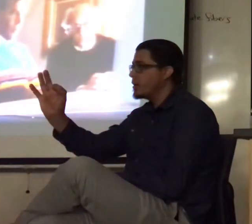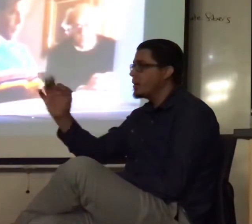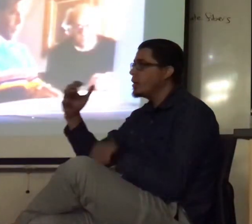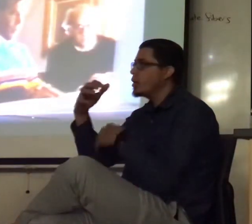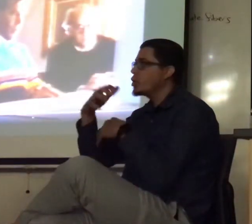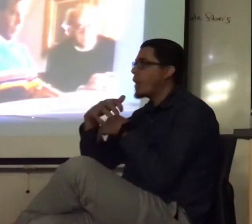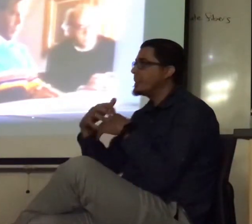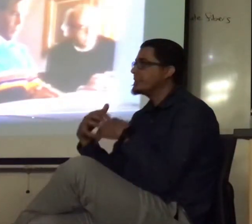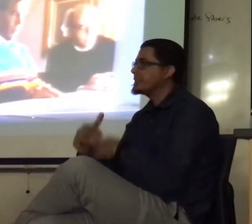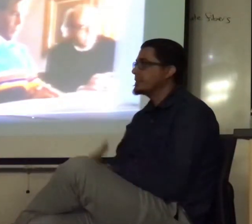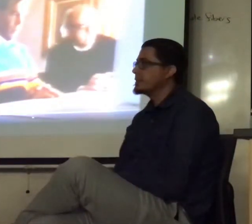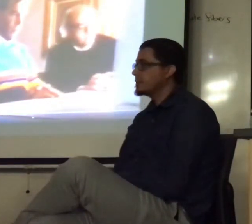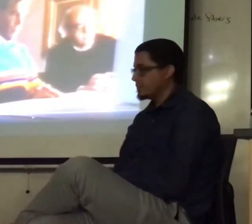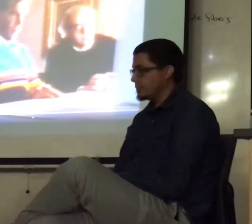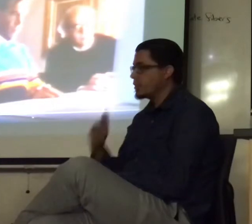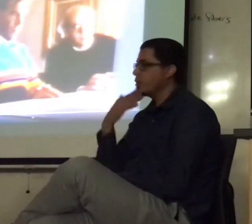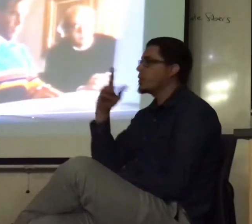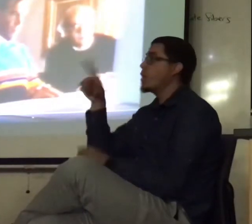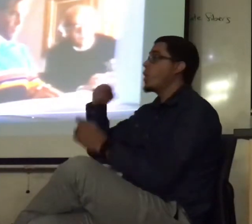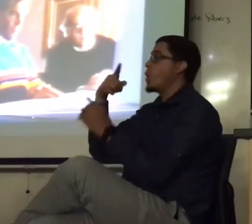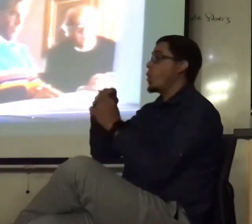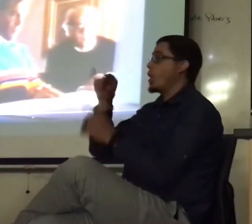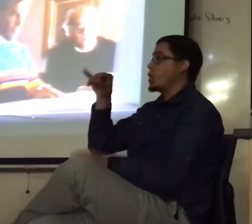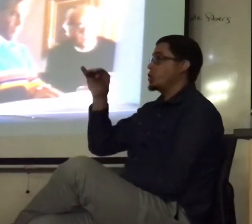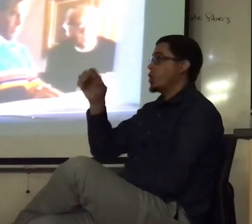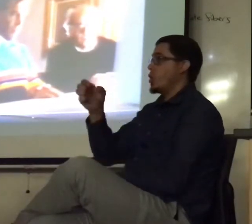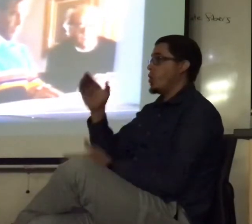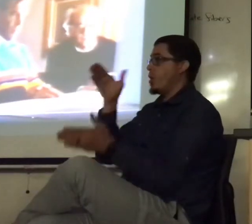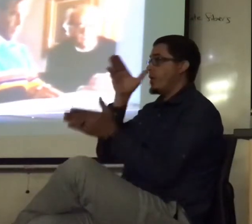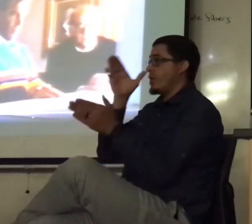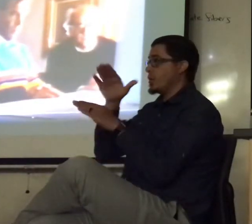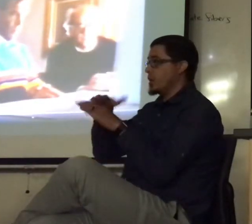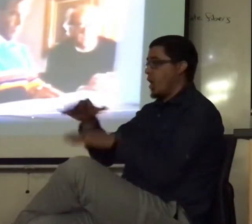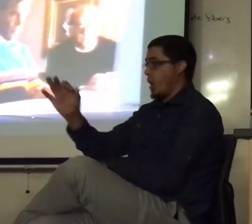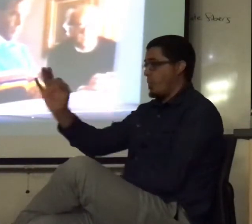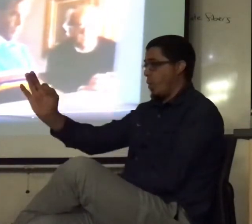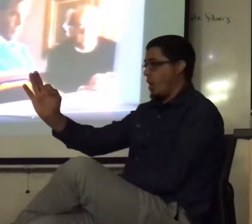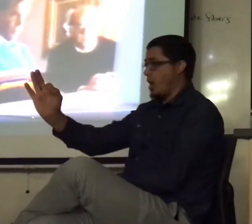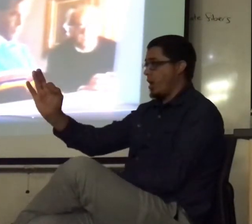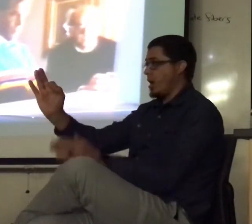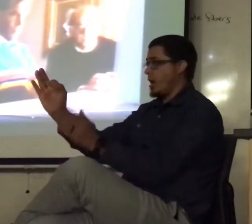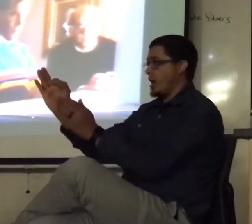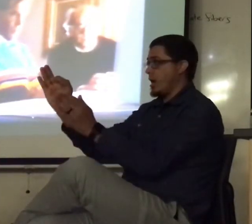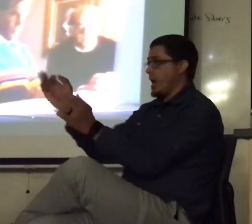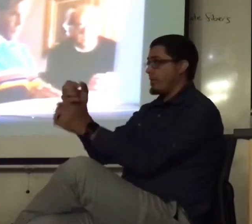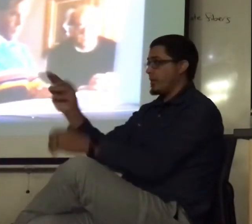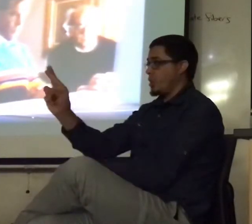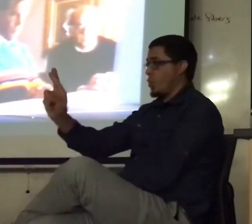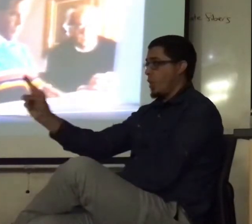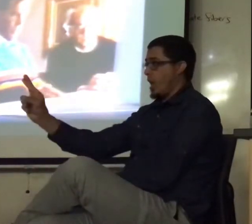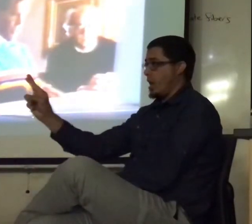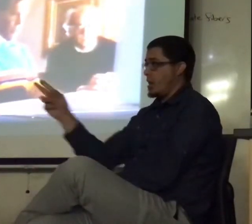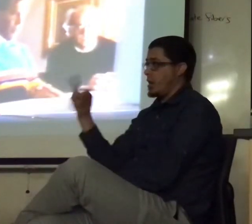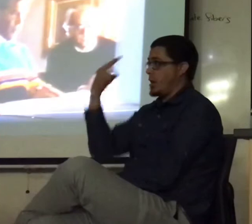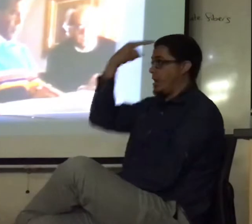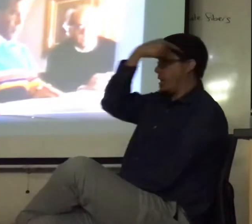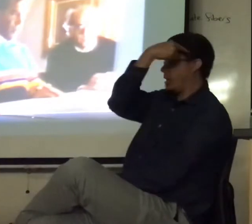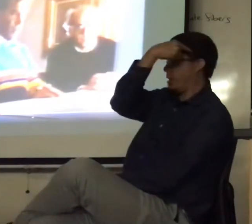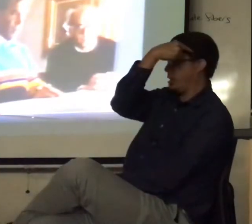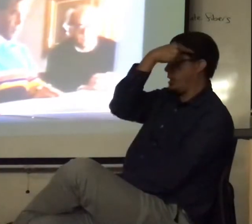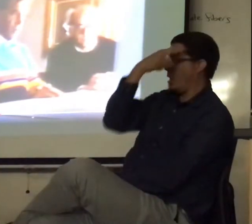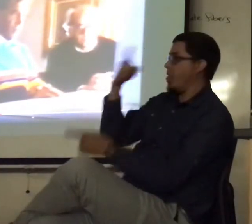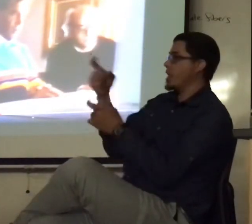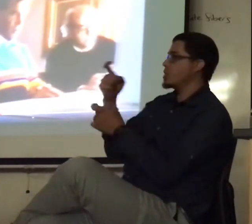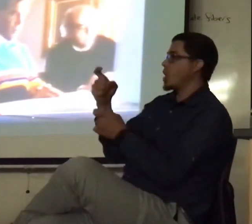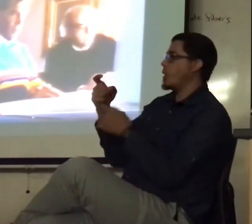Grapes. Good. When Joe focuses on a point, right at the dot, everything to the right of the point goes to his left brain, the dominant